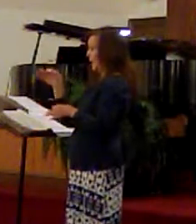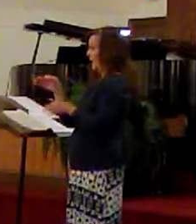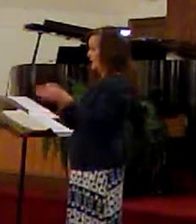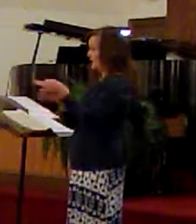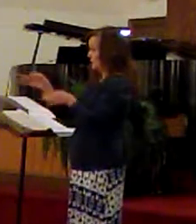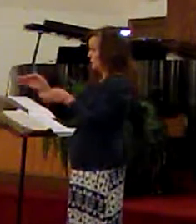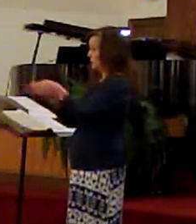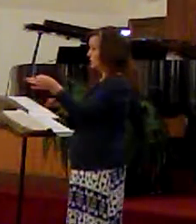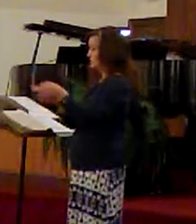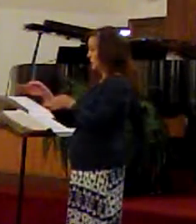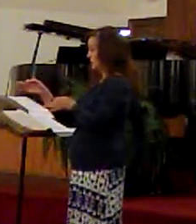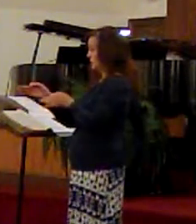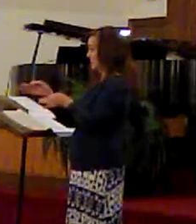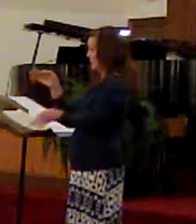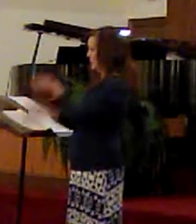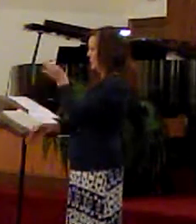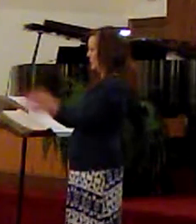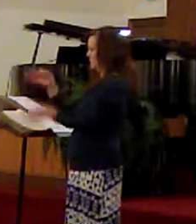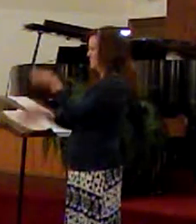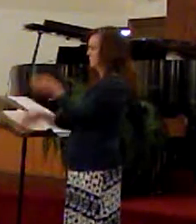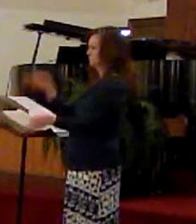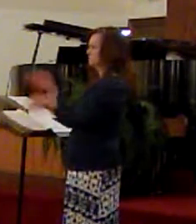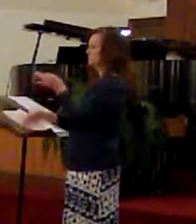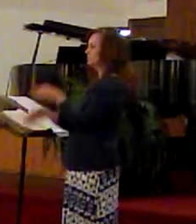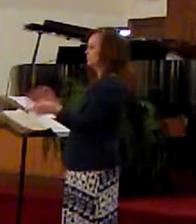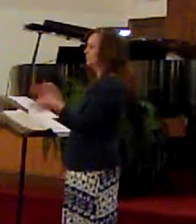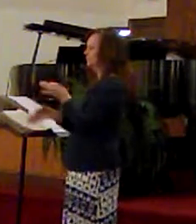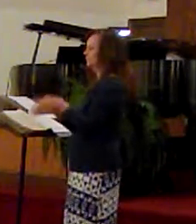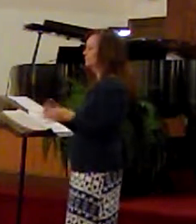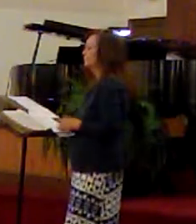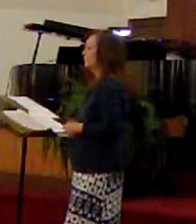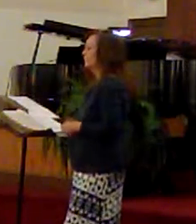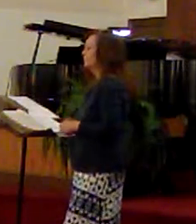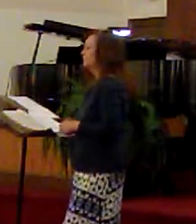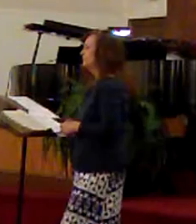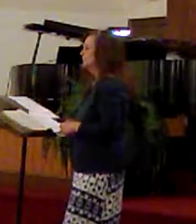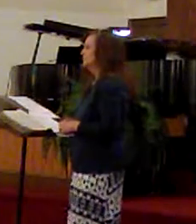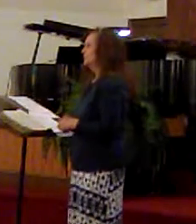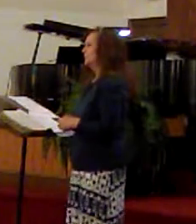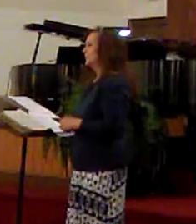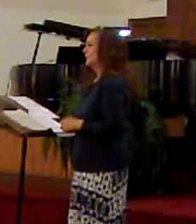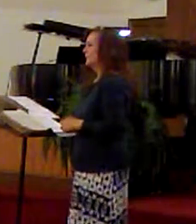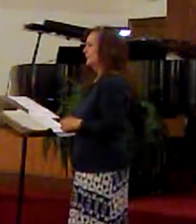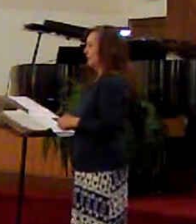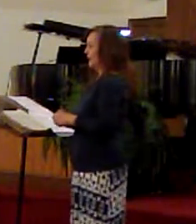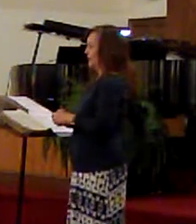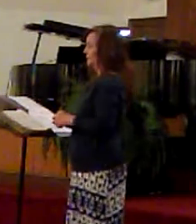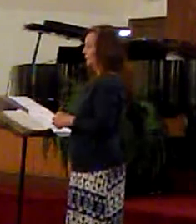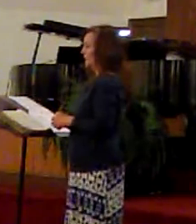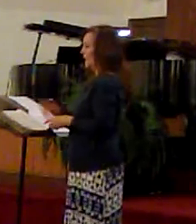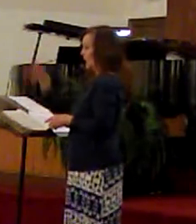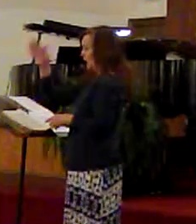of Jesus Christ standing before the judgment, taking our judgment,